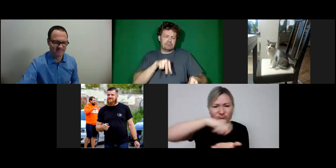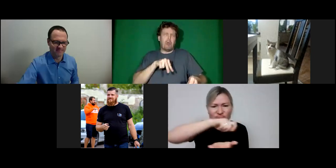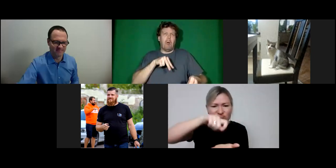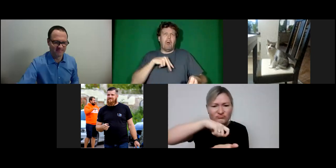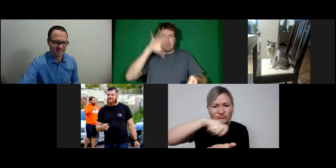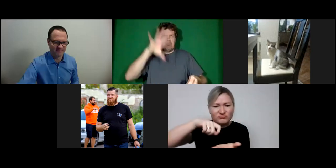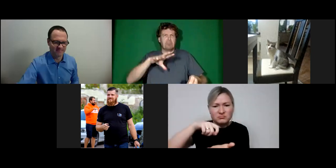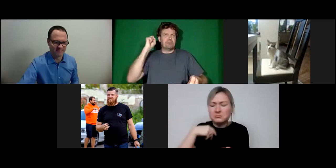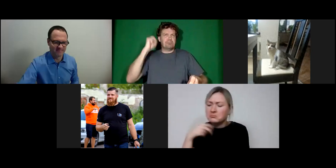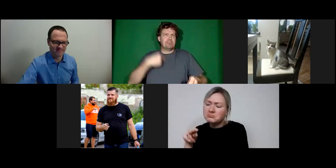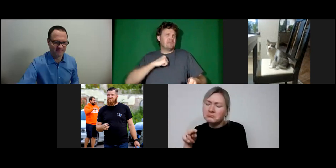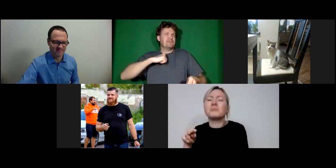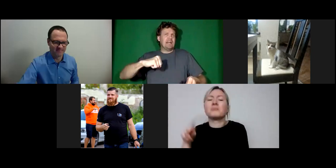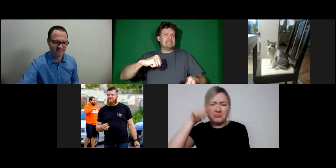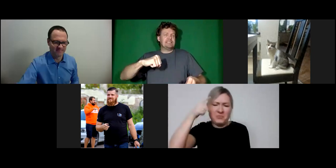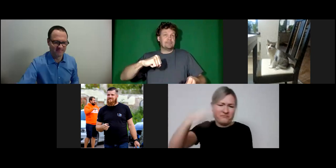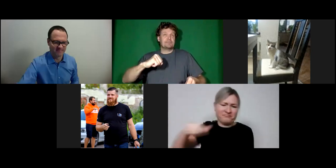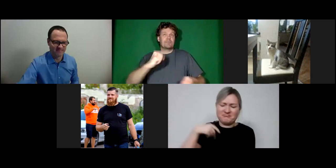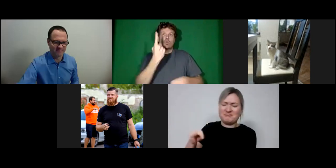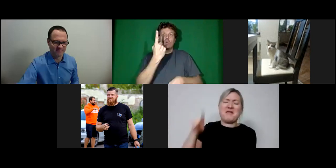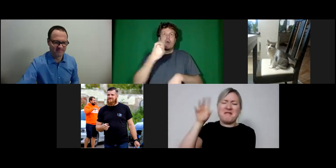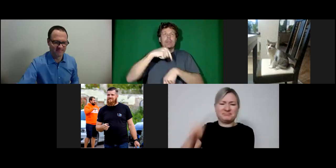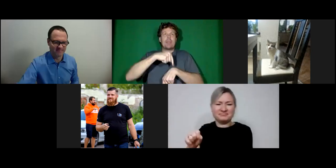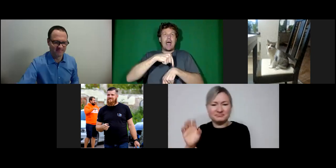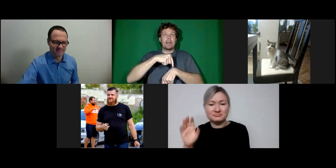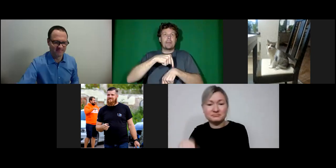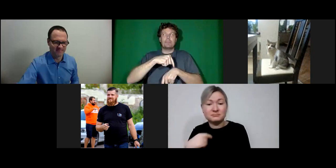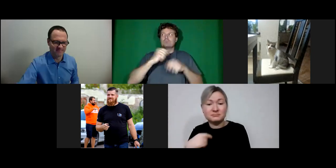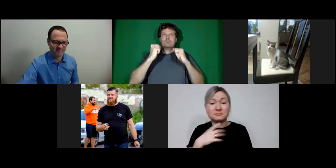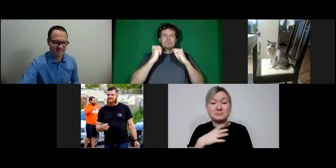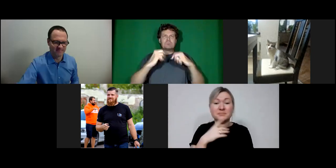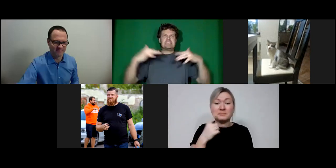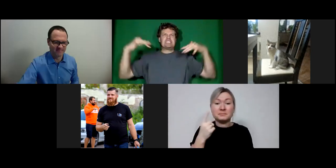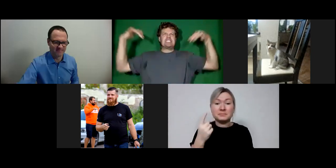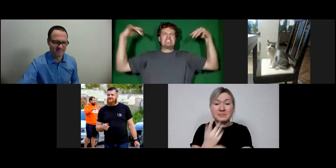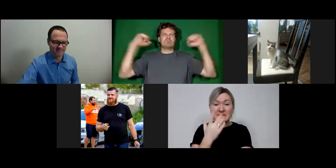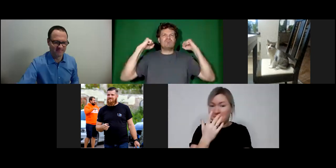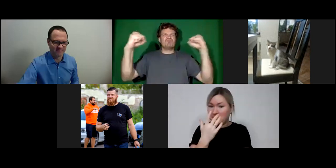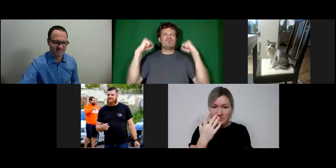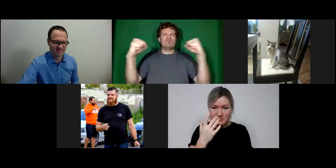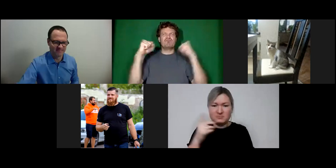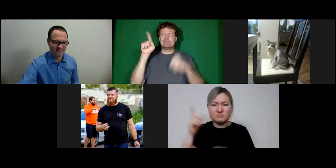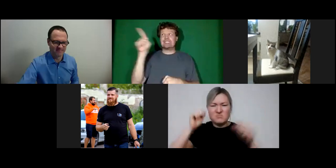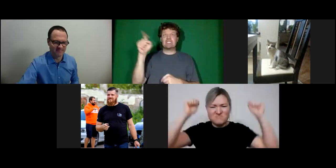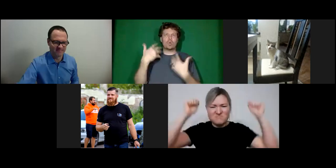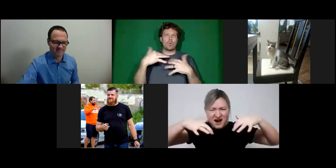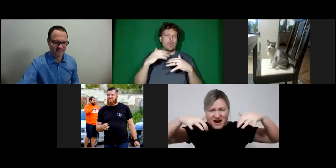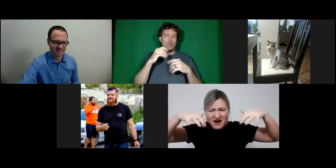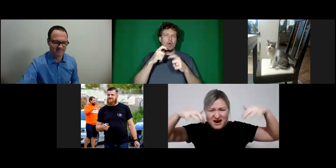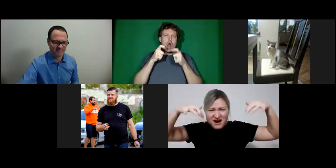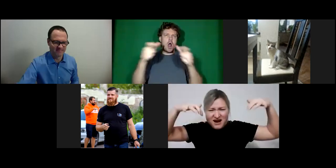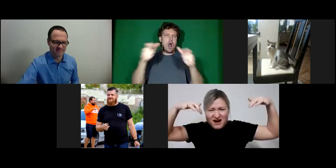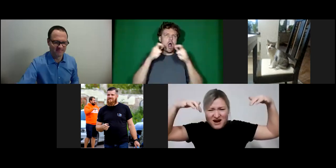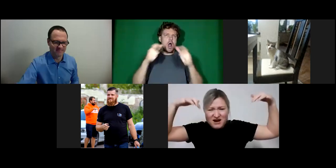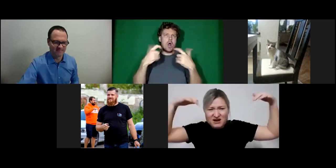write a lot on a board, and I could read that really quickly. One time, the stands were